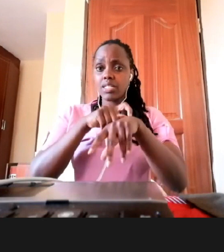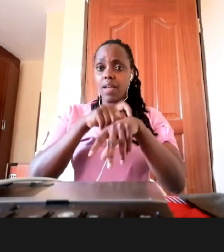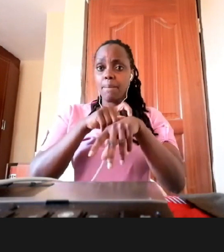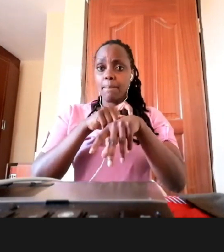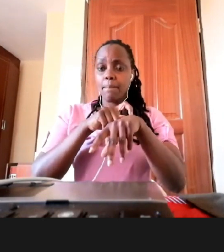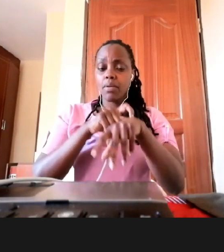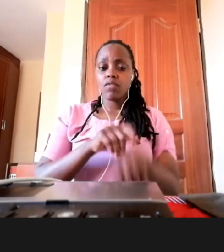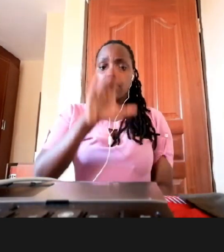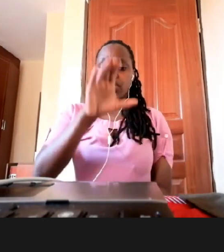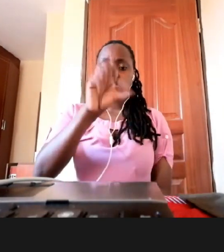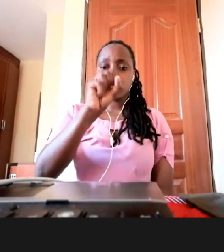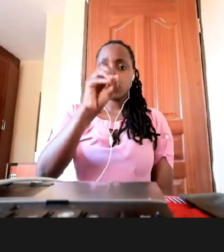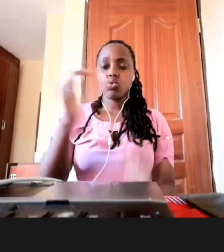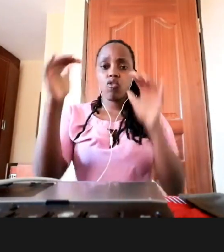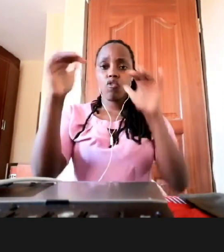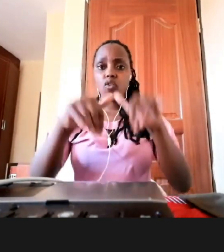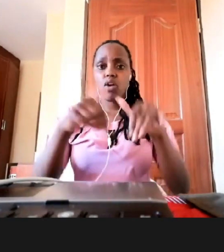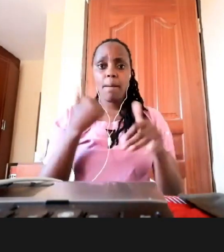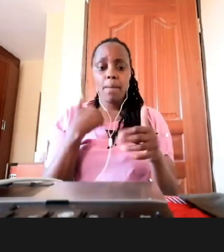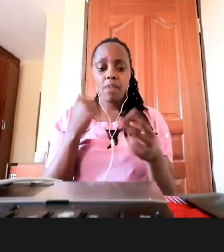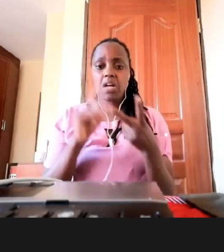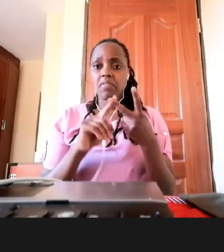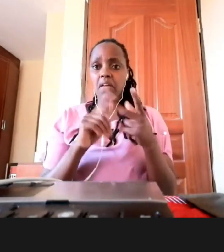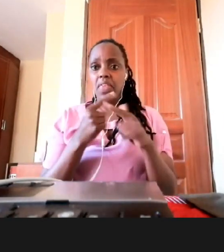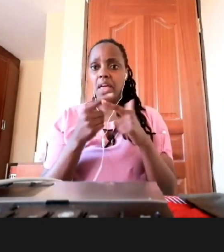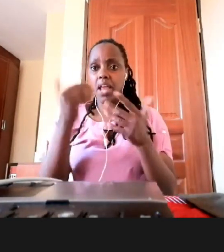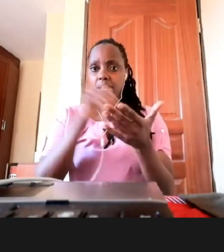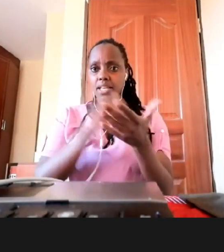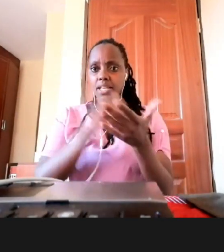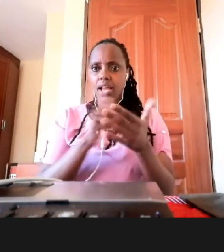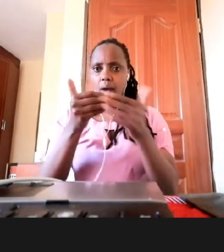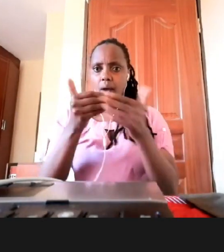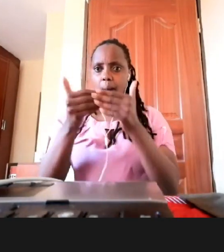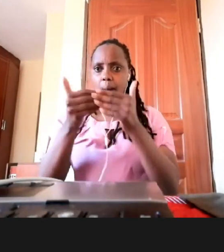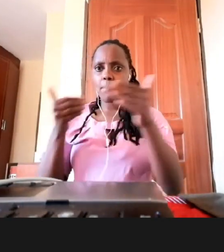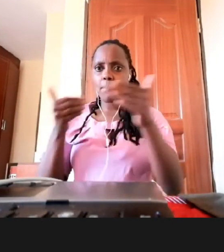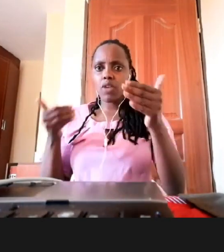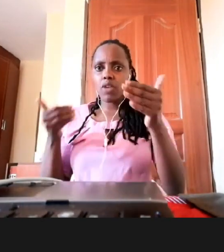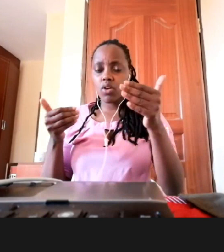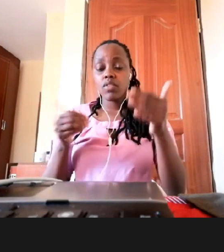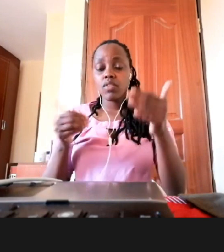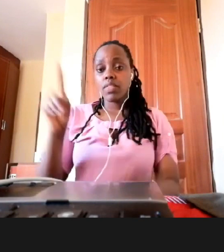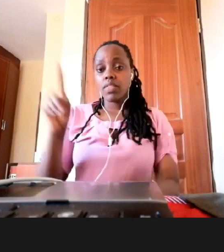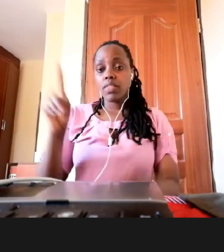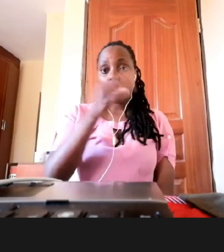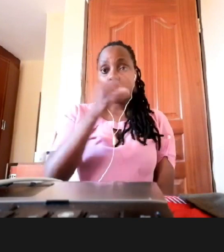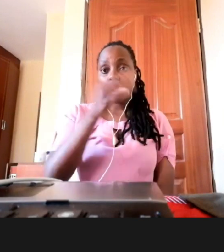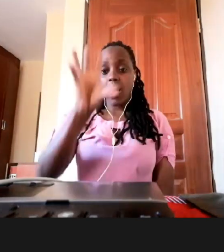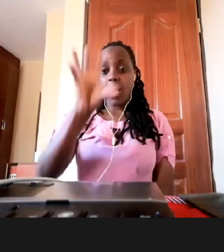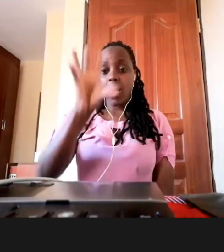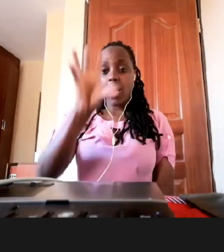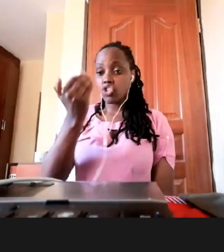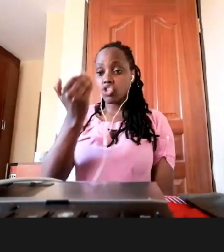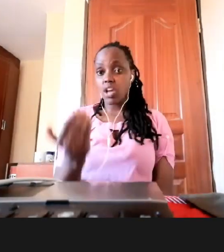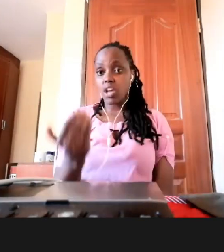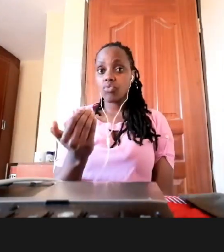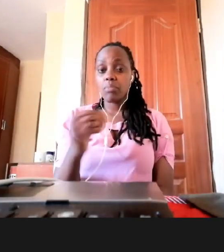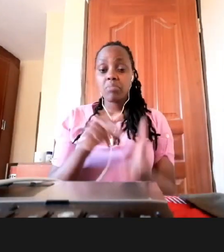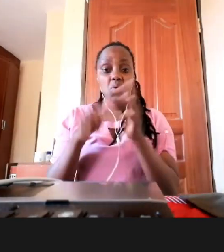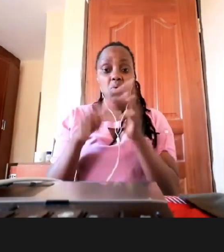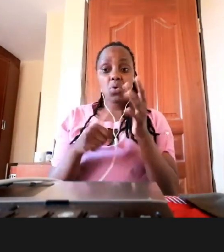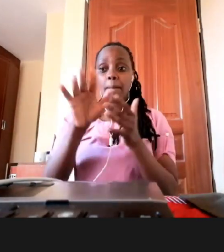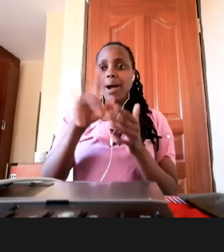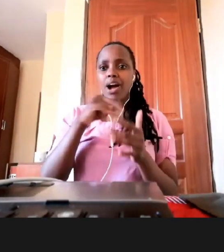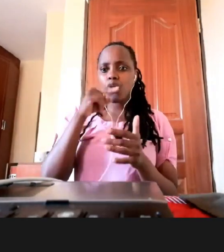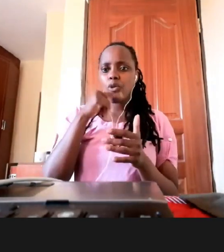the CSO forum, and then again before the Day of the African Child. So their input also